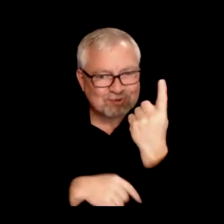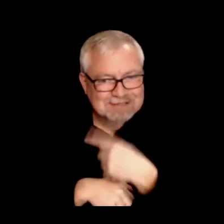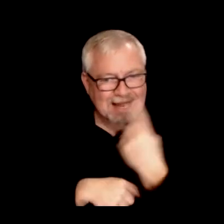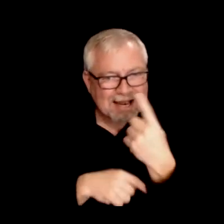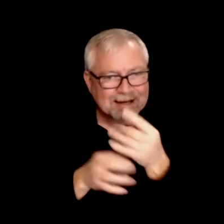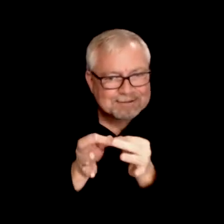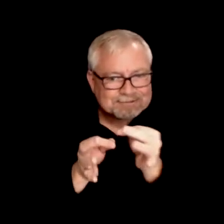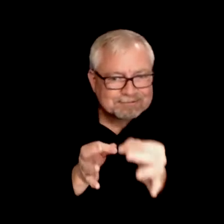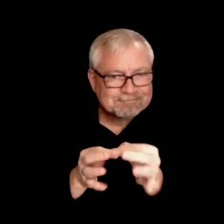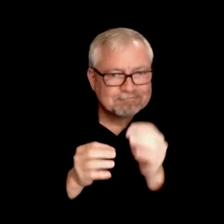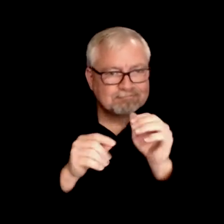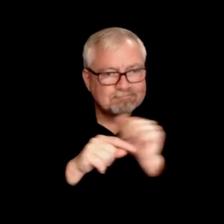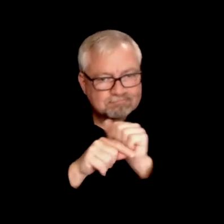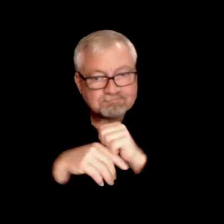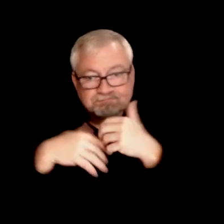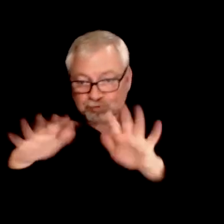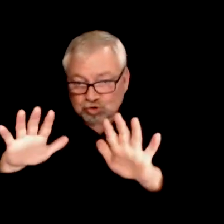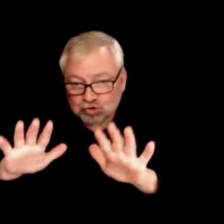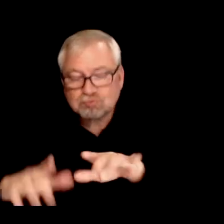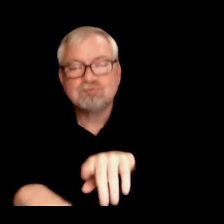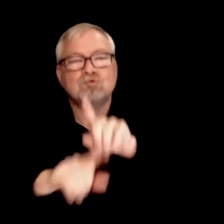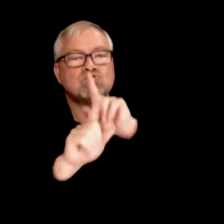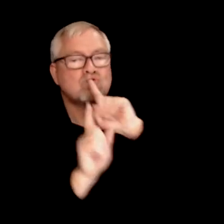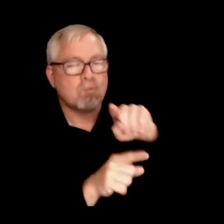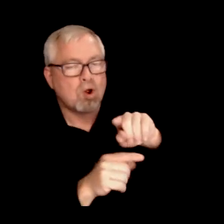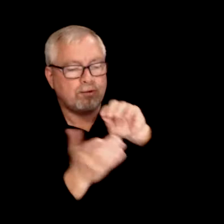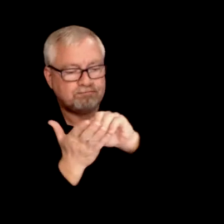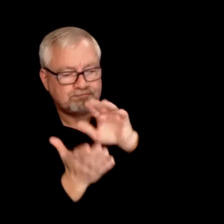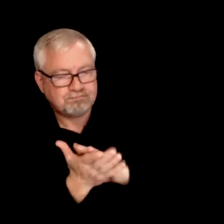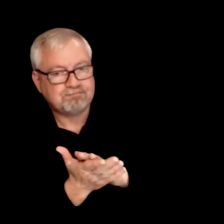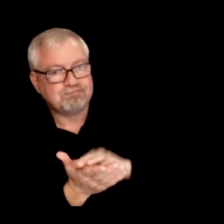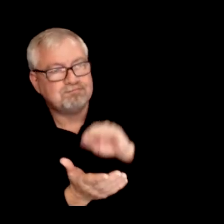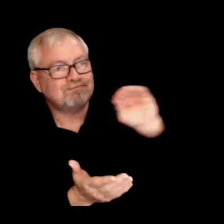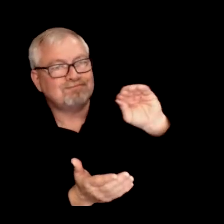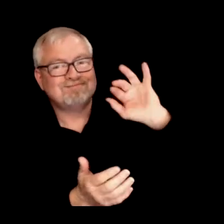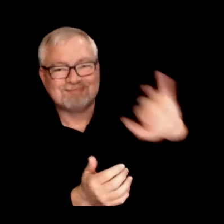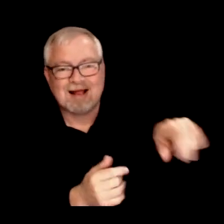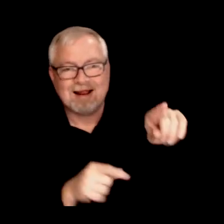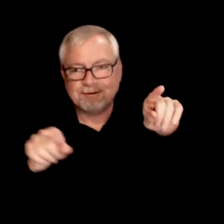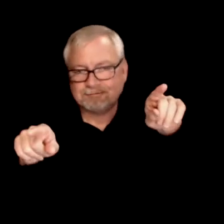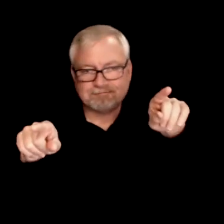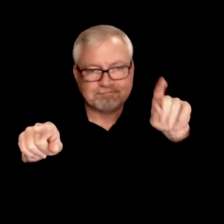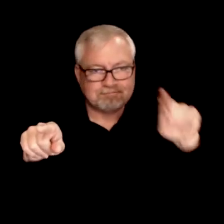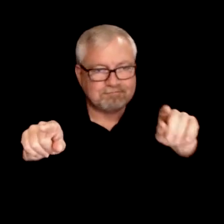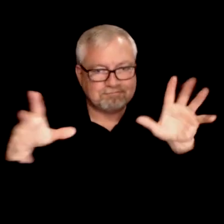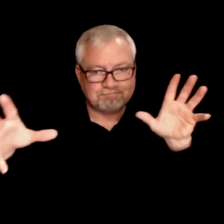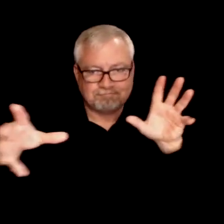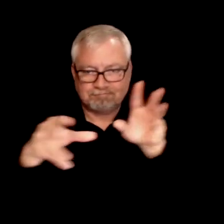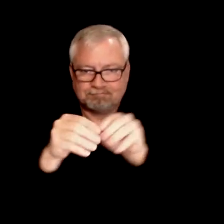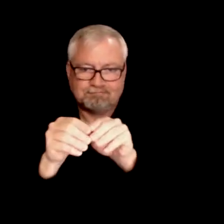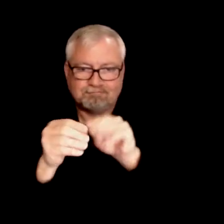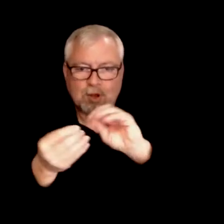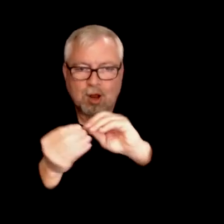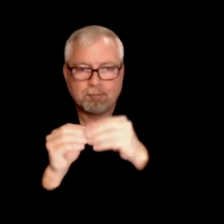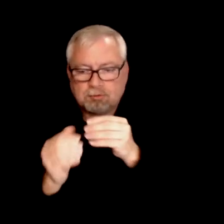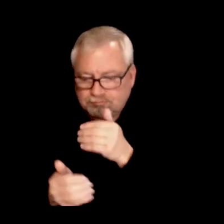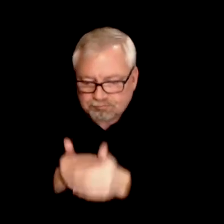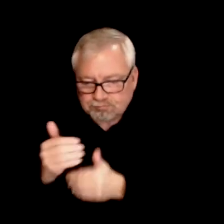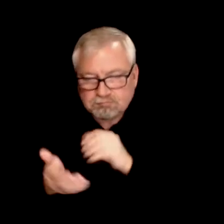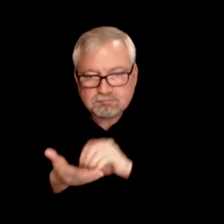MIC. All of that contributes to a bit of a lag. That's why the website shows